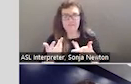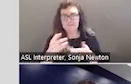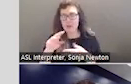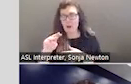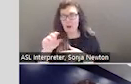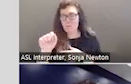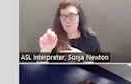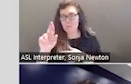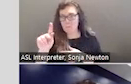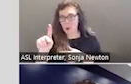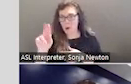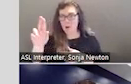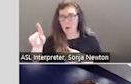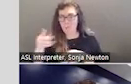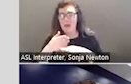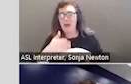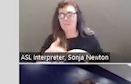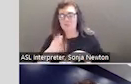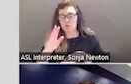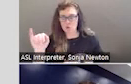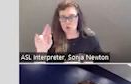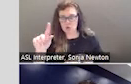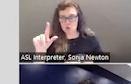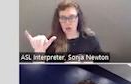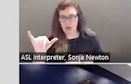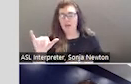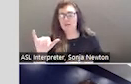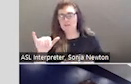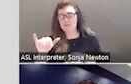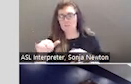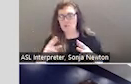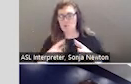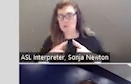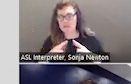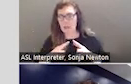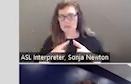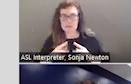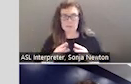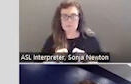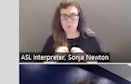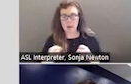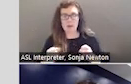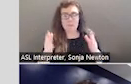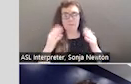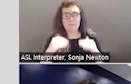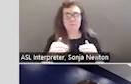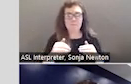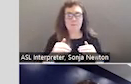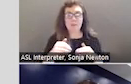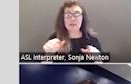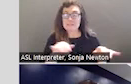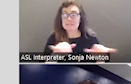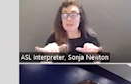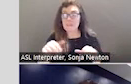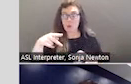July after the 4th recess. On the Senate Health side, it's a similar pathway. That's in conjunction with